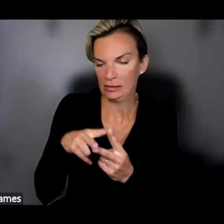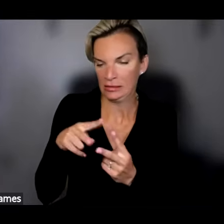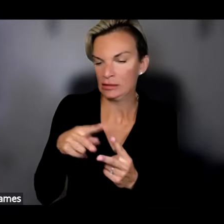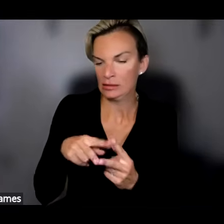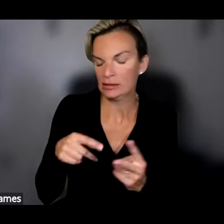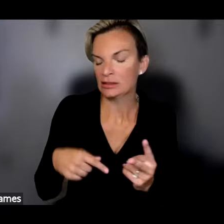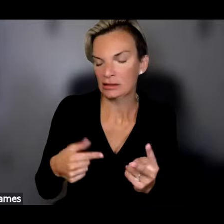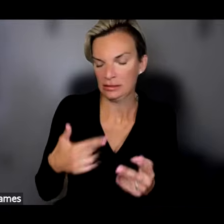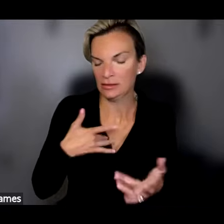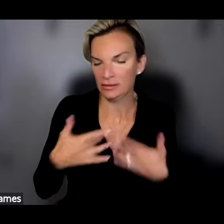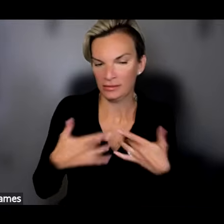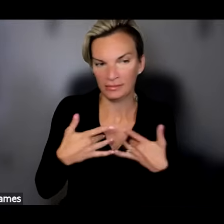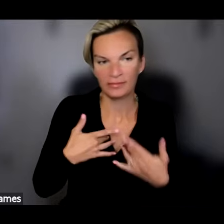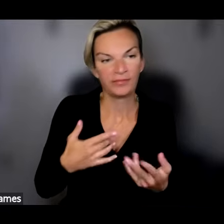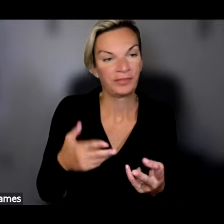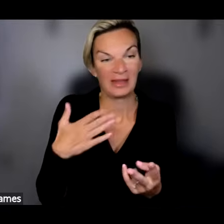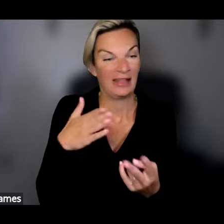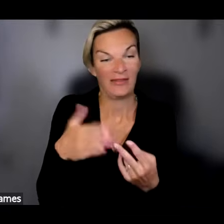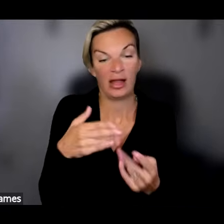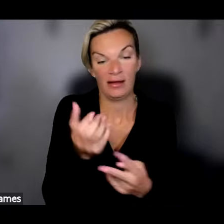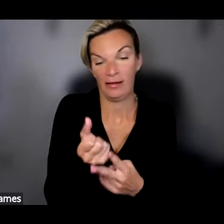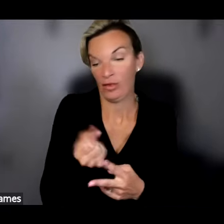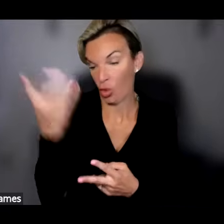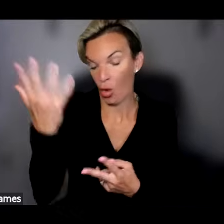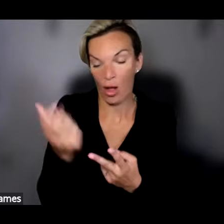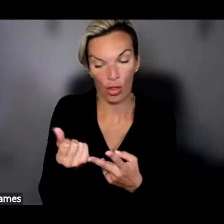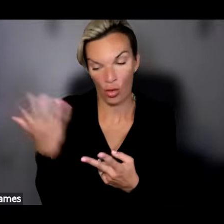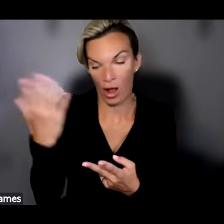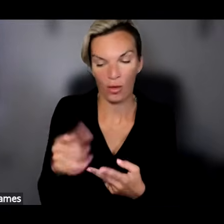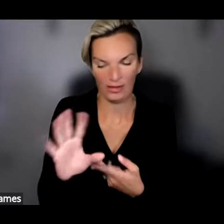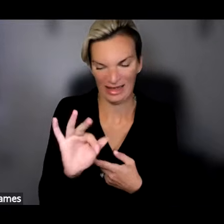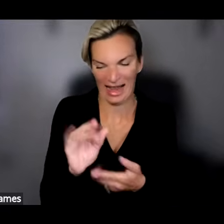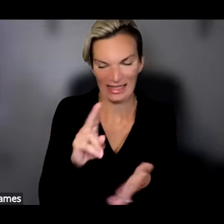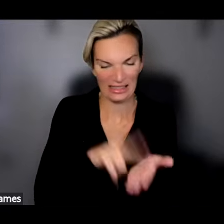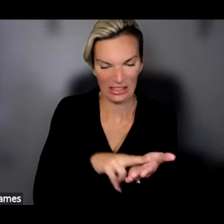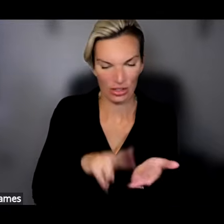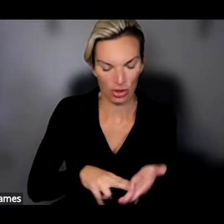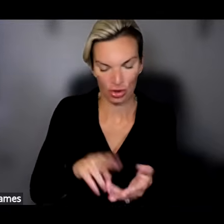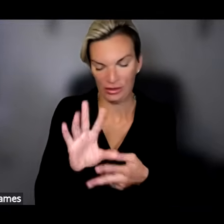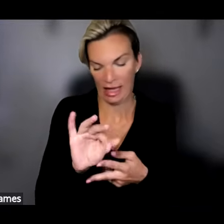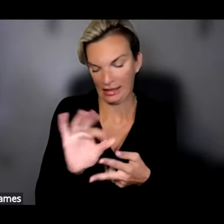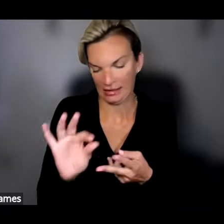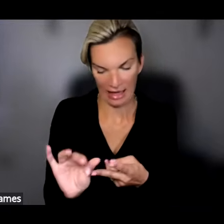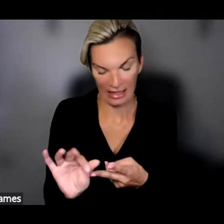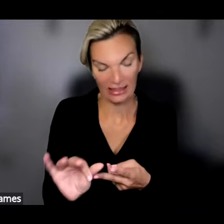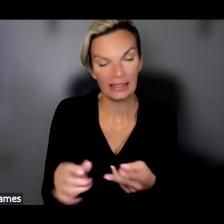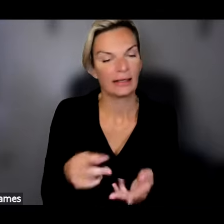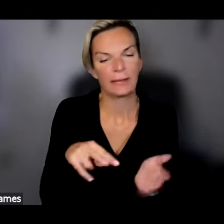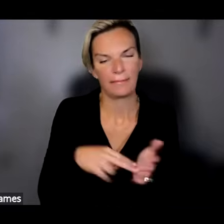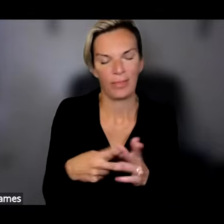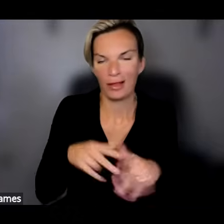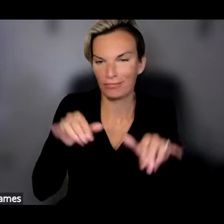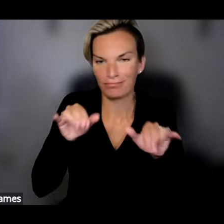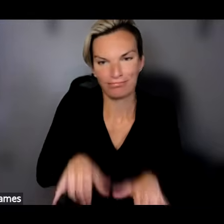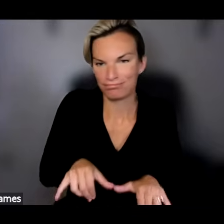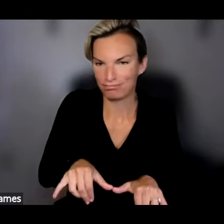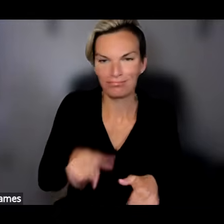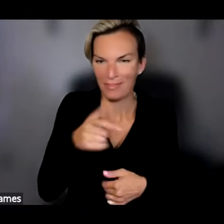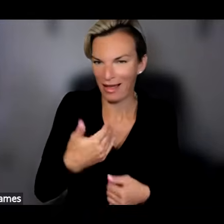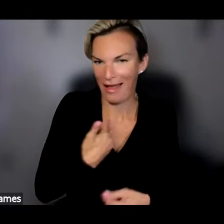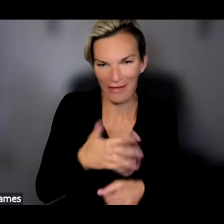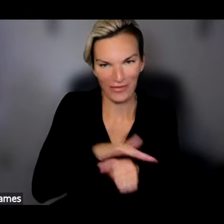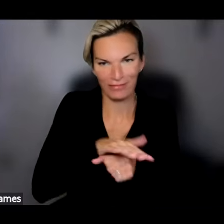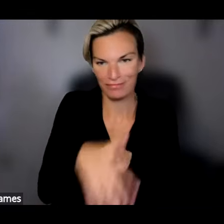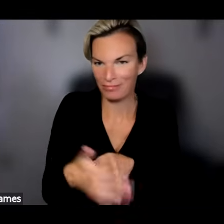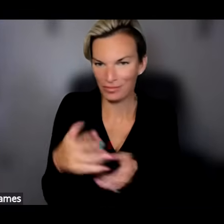even if those were thrown out, the 19 signatures on those 2 sheets, it wouldn't change the overall recommendation, which is that she would still have a sufficient number of